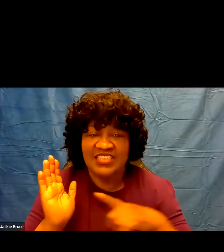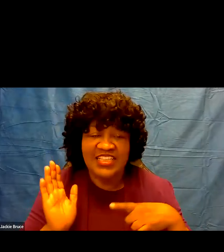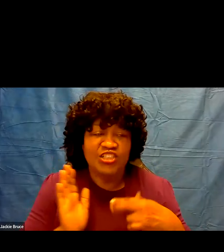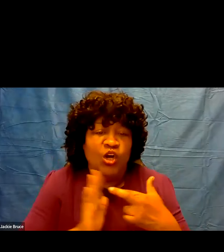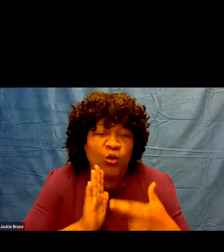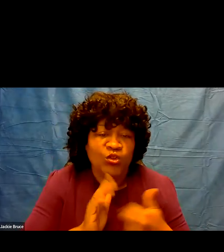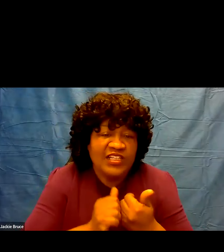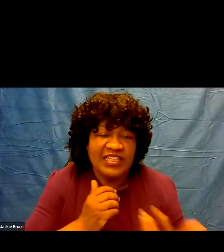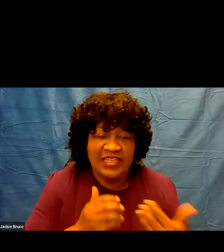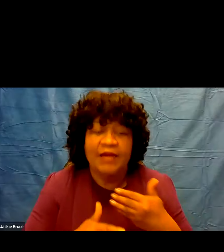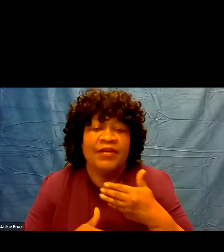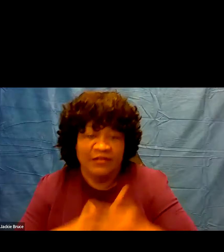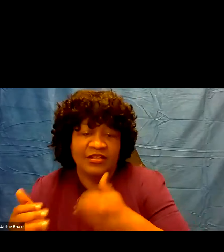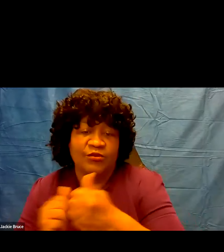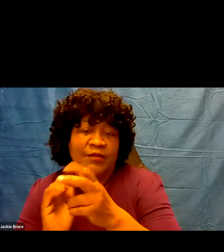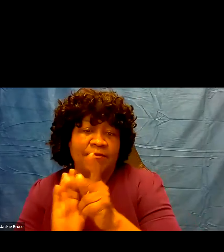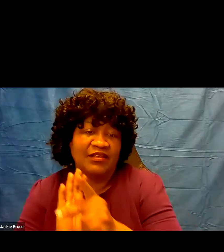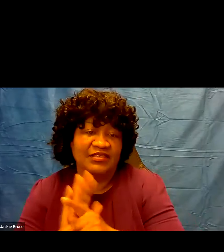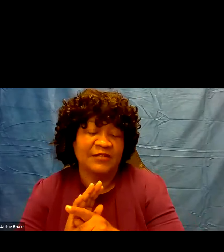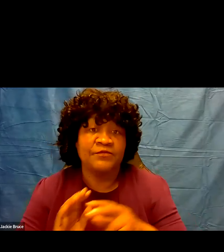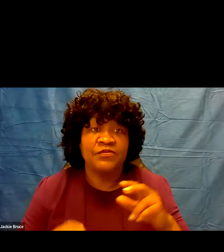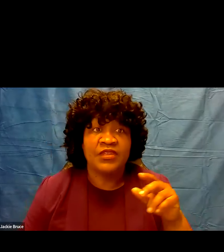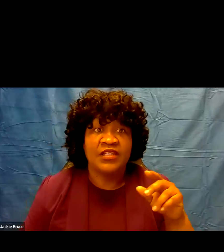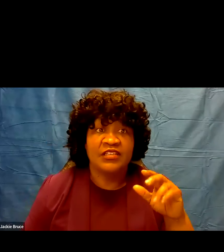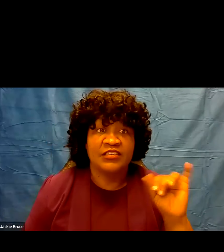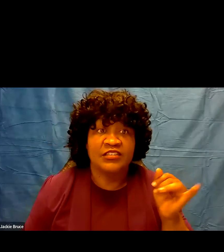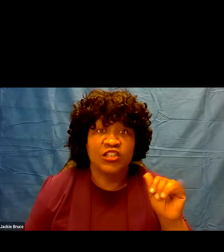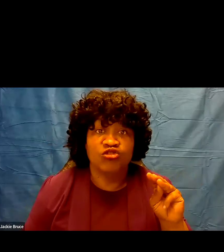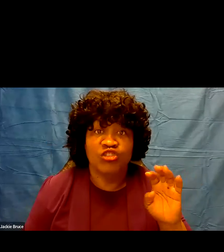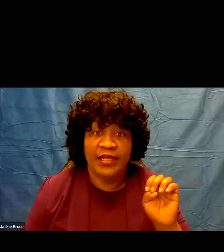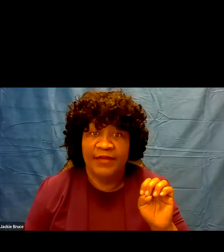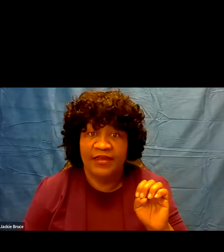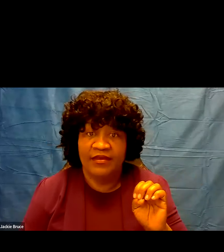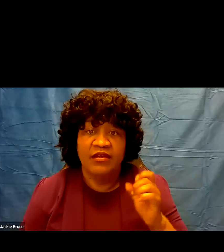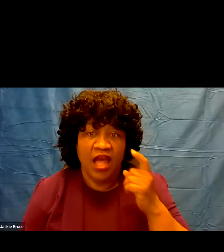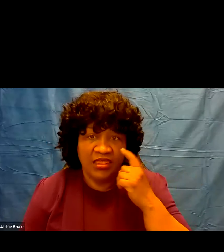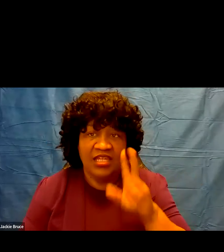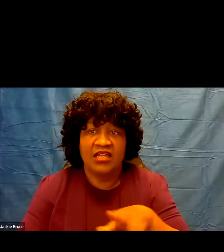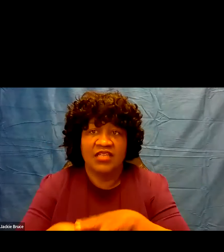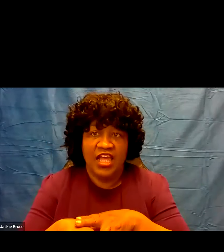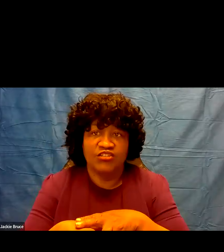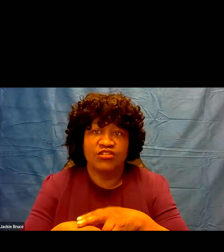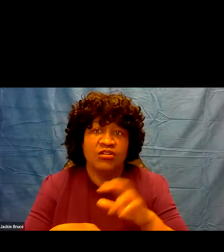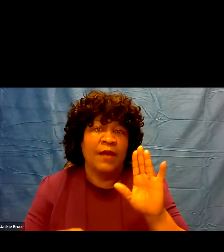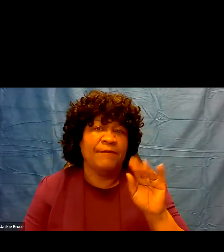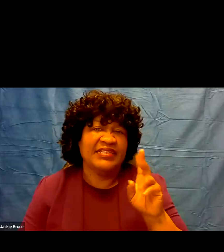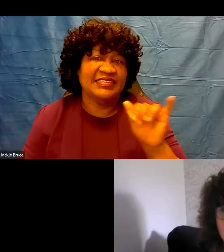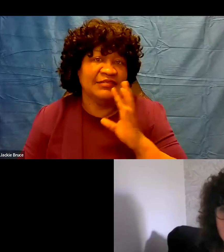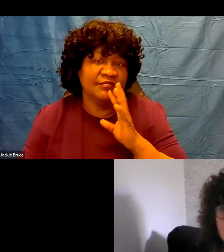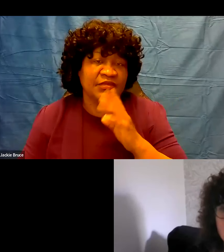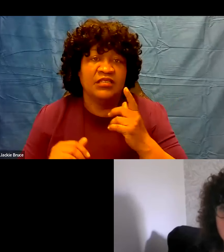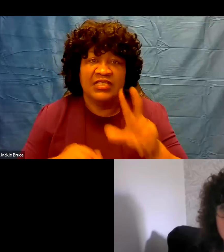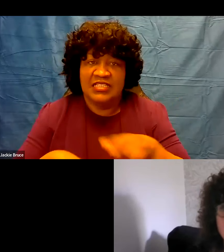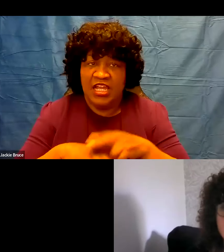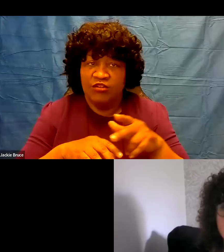that. Yeah, so Jamie, I think that there's a natural place to follow up, to do some digging